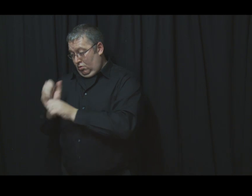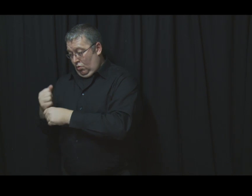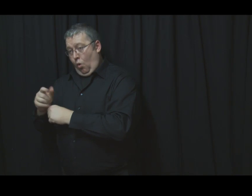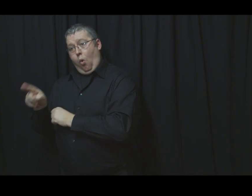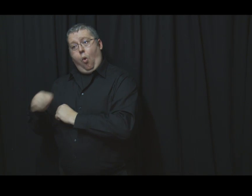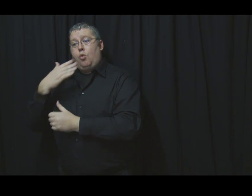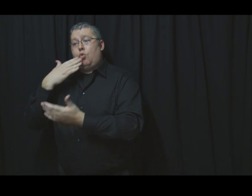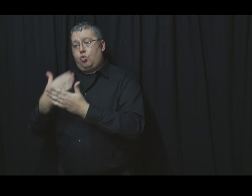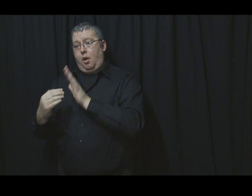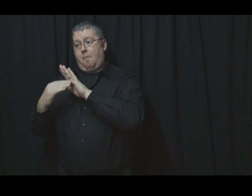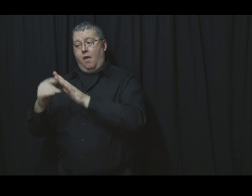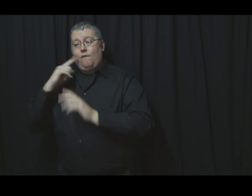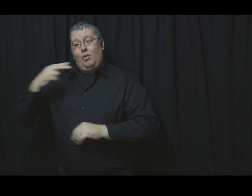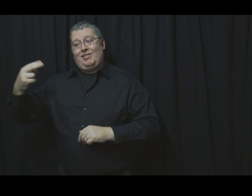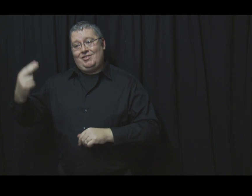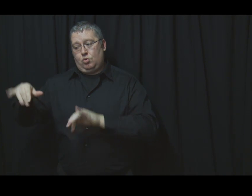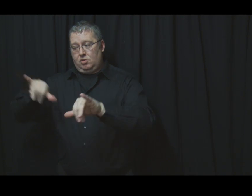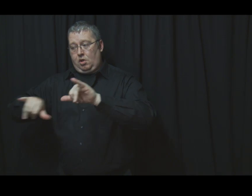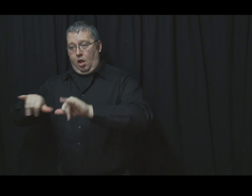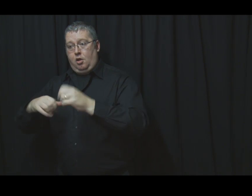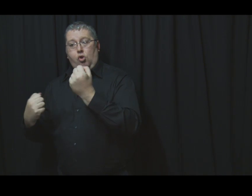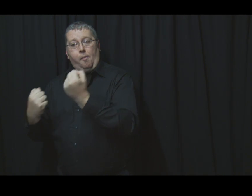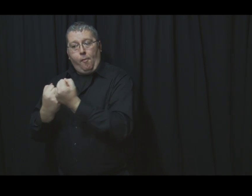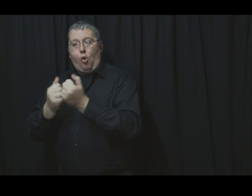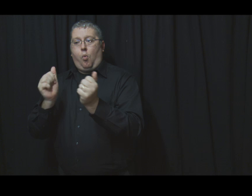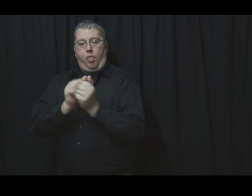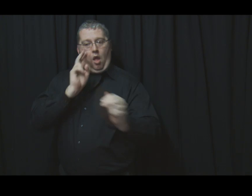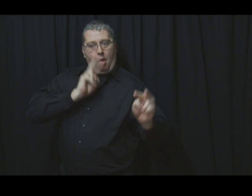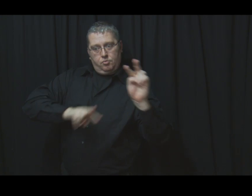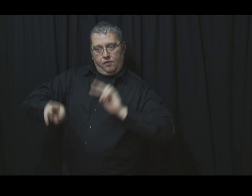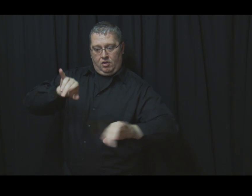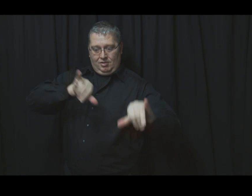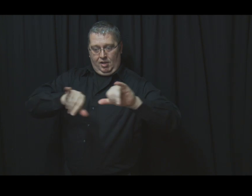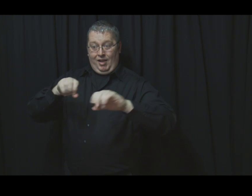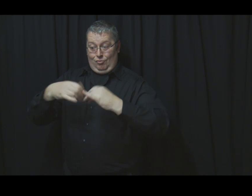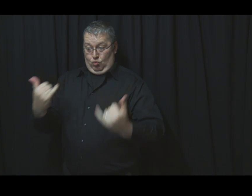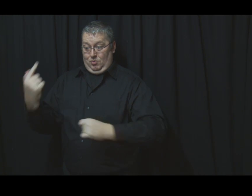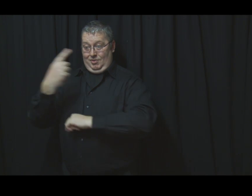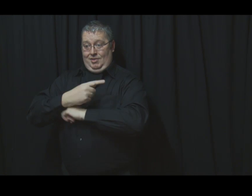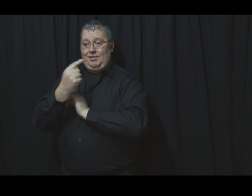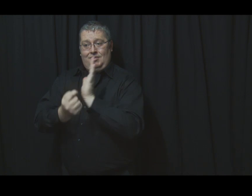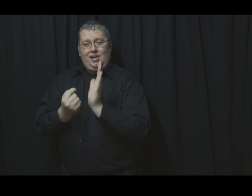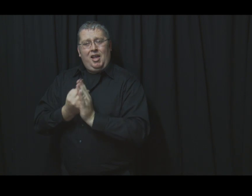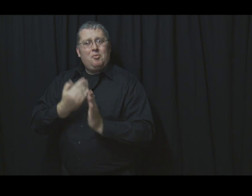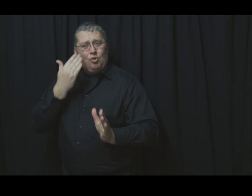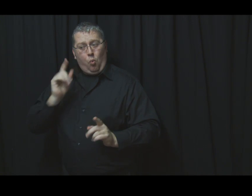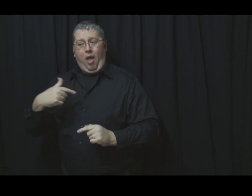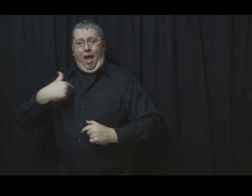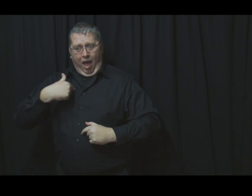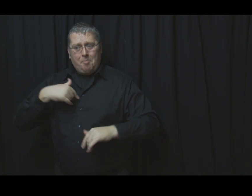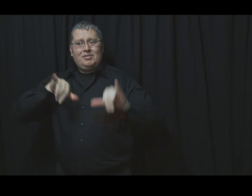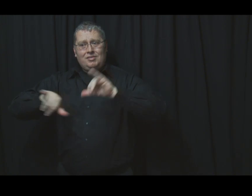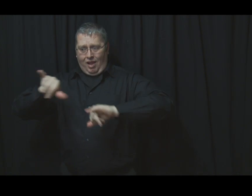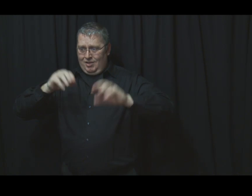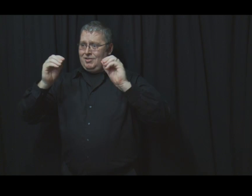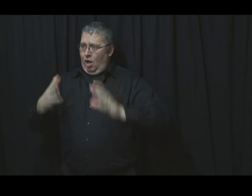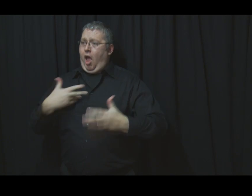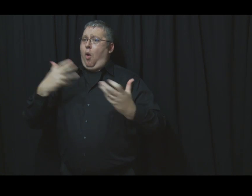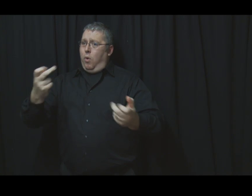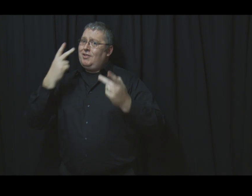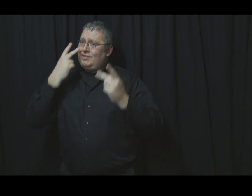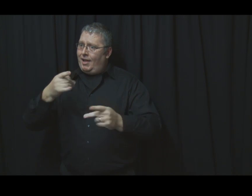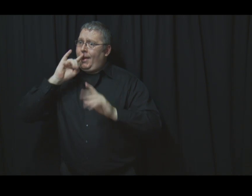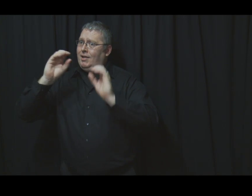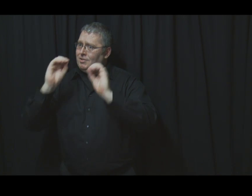of historical science confirmed by observational science in today's modern scientific era. You know what? I'm a science teacher. I want to see kids taught science.